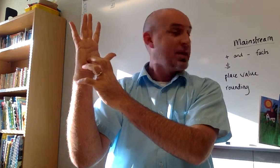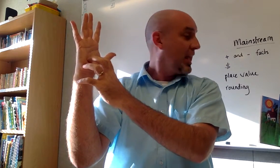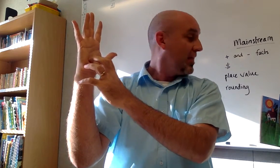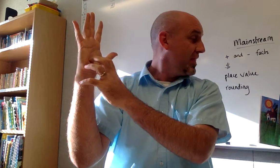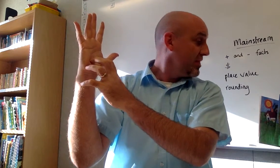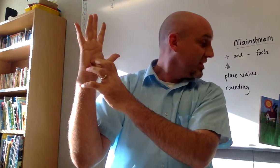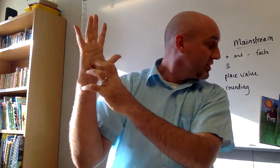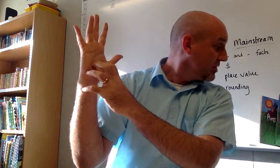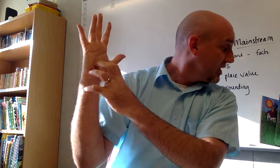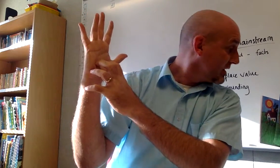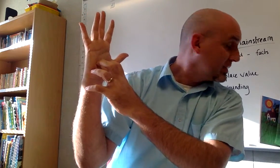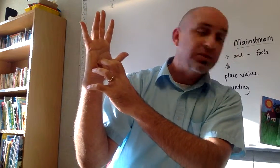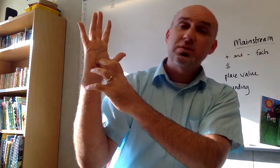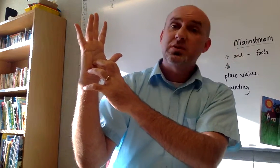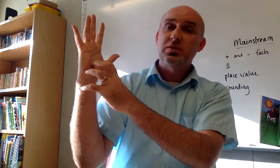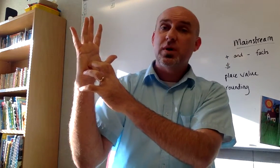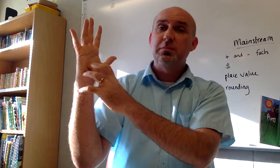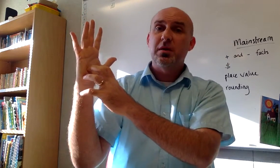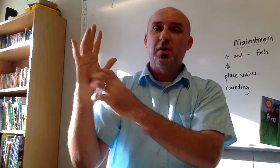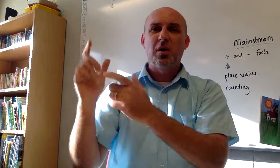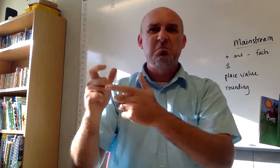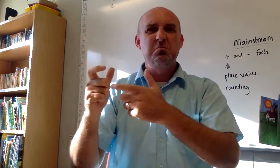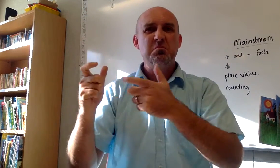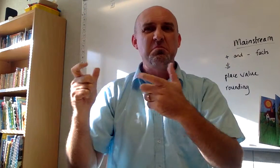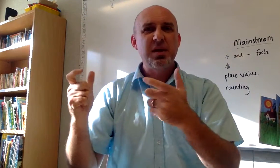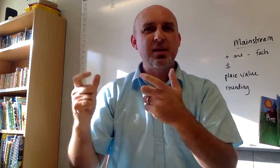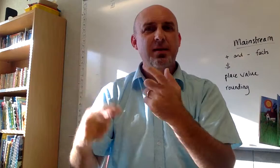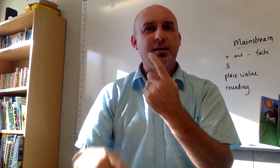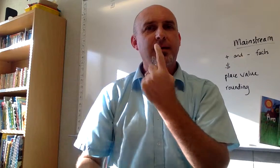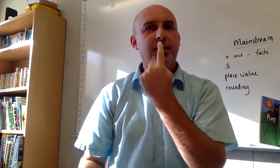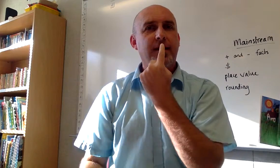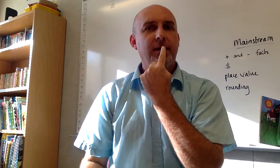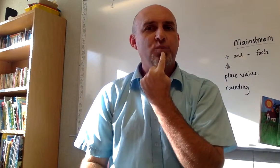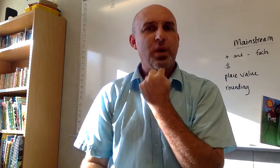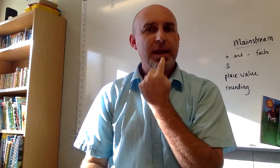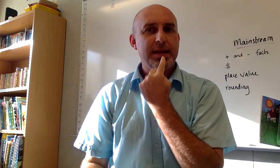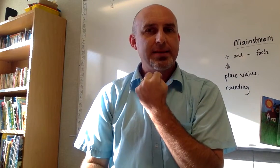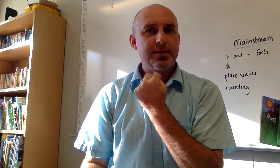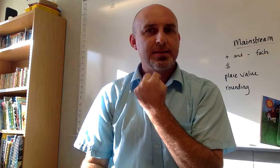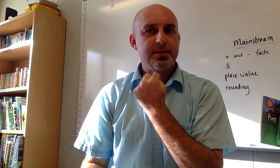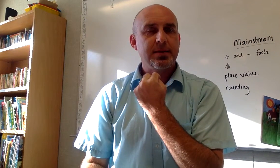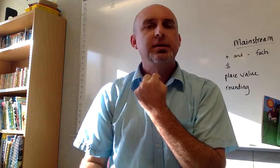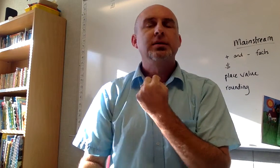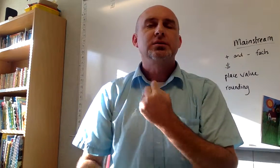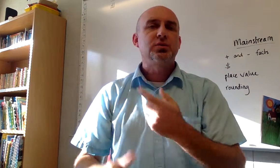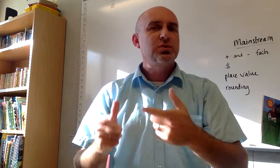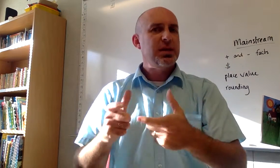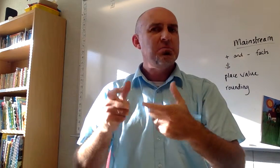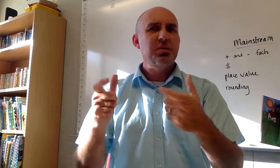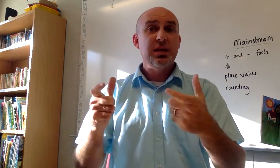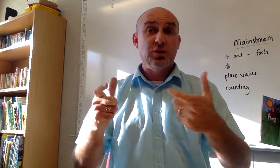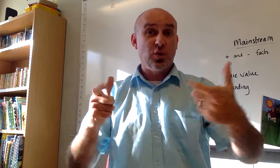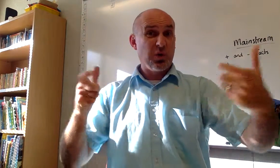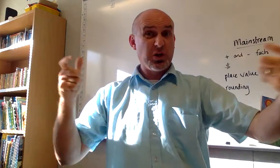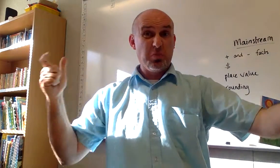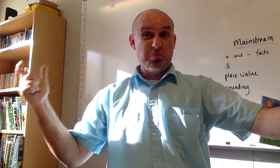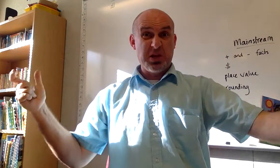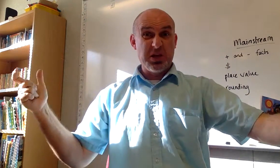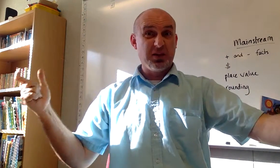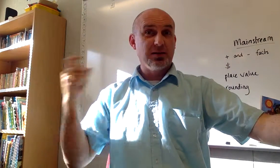And then the two things they use to describe them are big and red. So when you sign big, you don't want to go big because